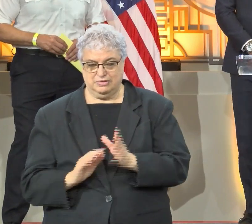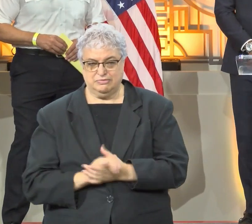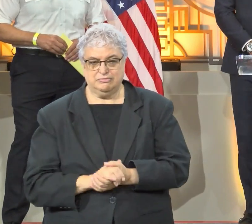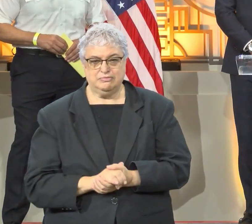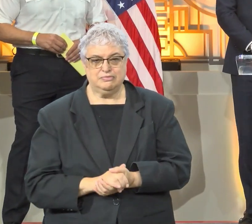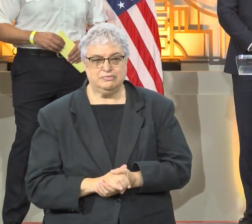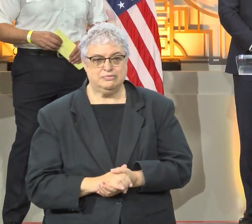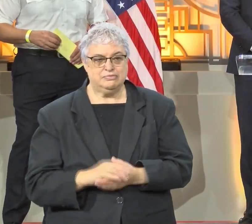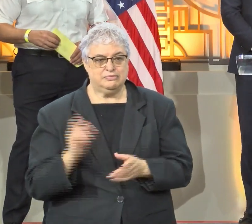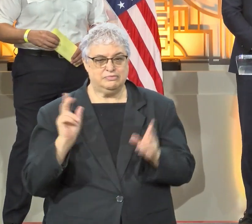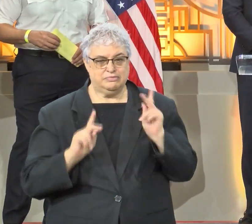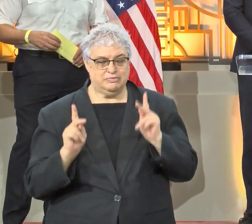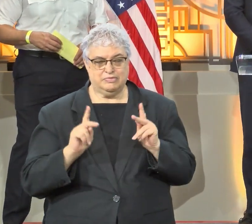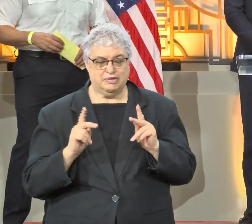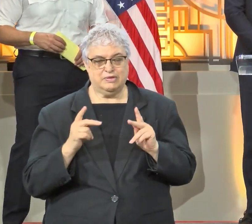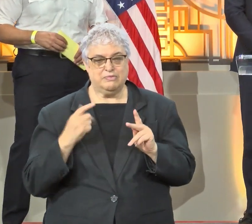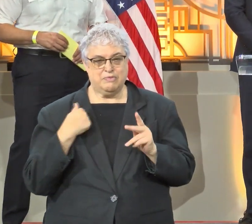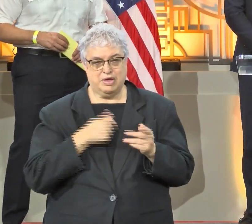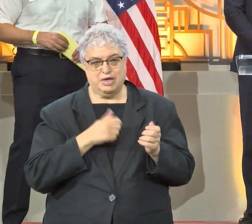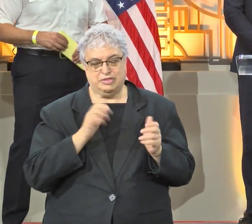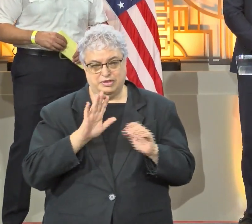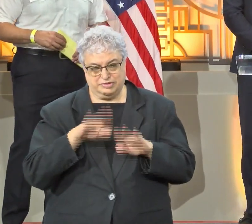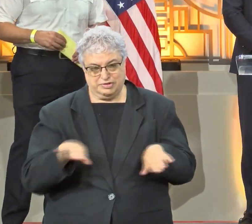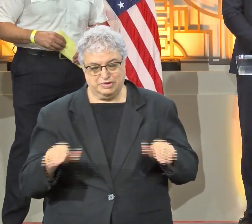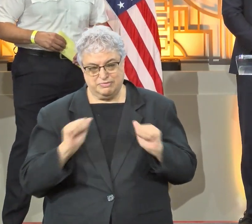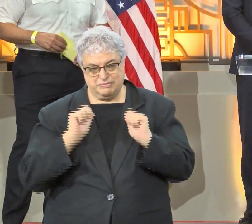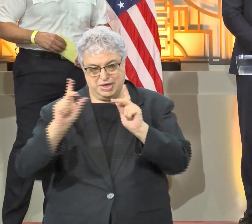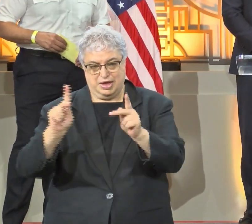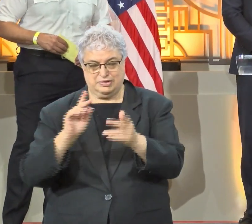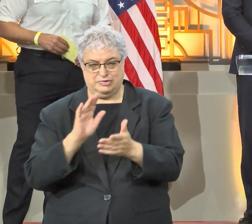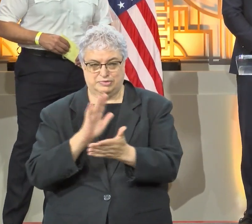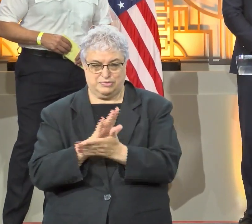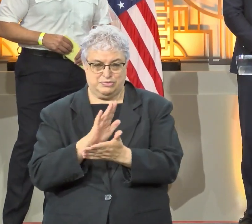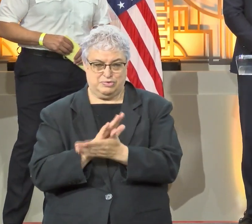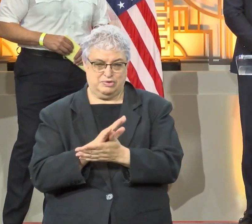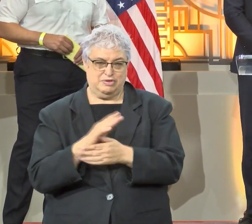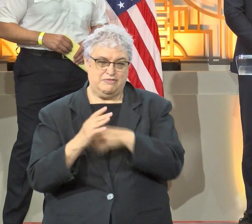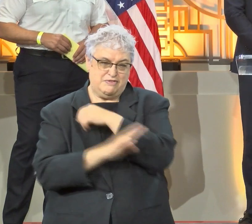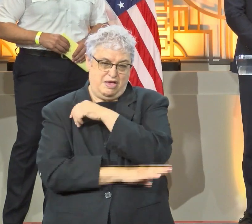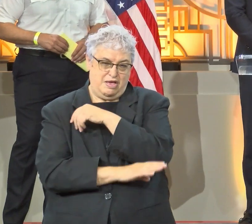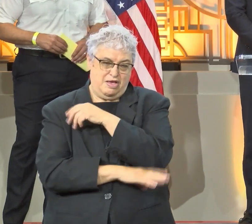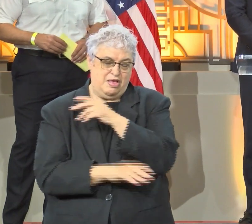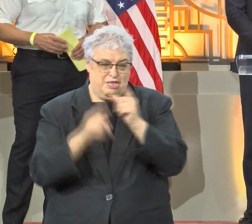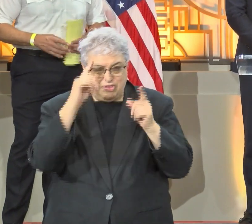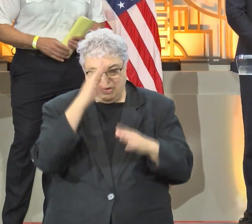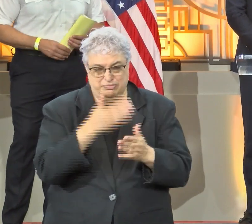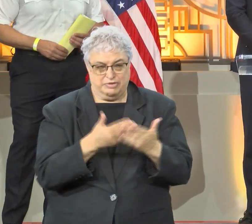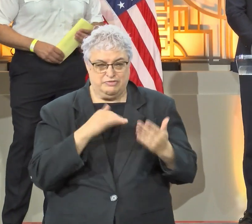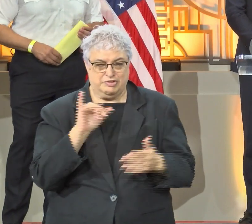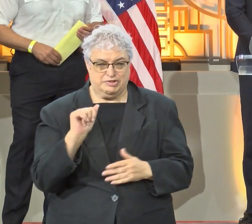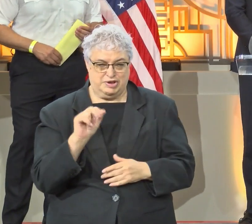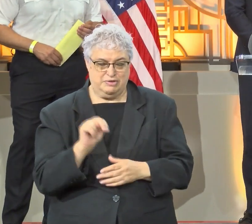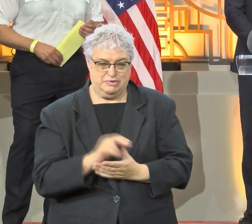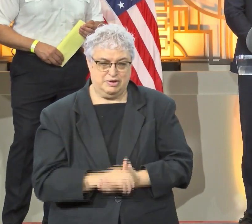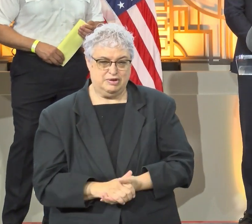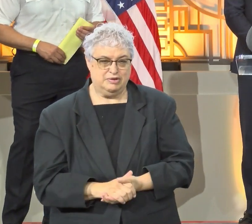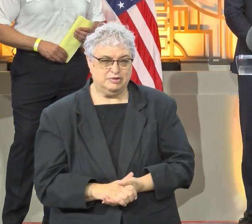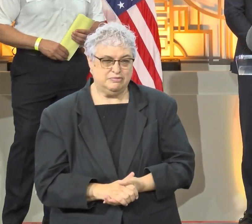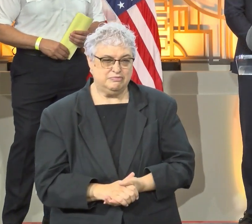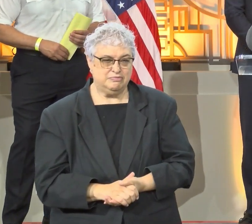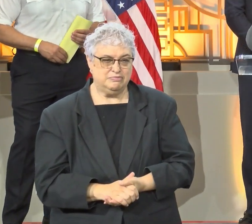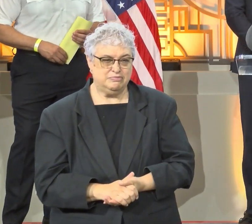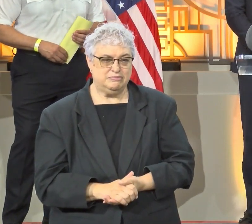for example, kids returning to school at some point this fall. So that's the goal. That slope. If you